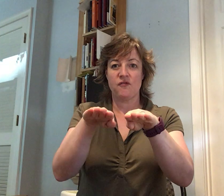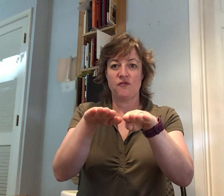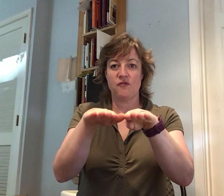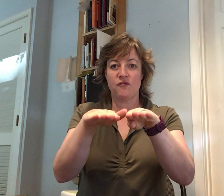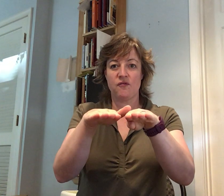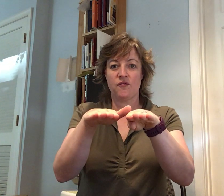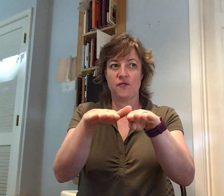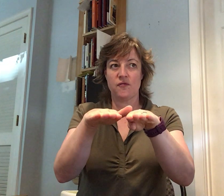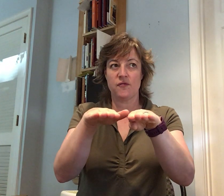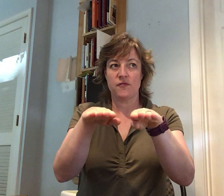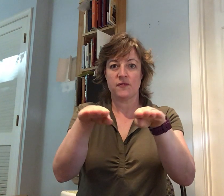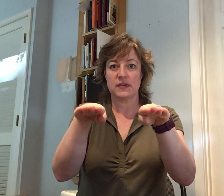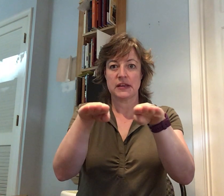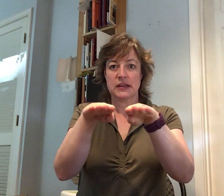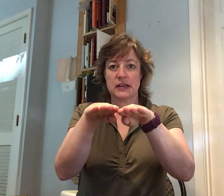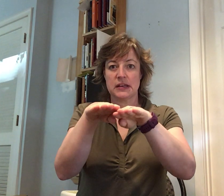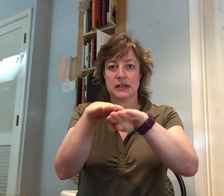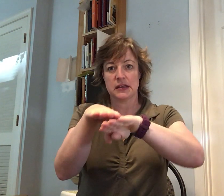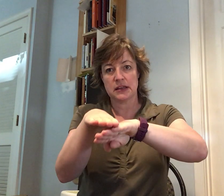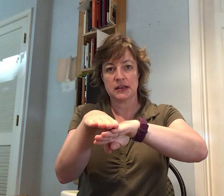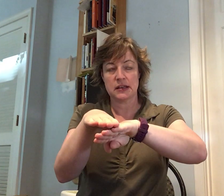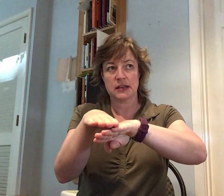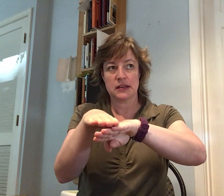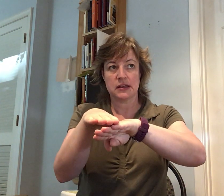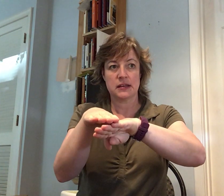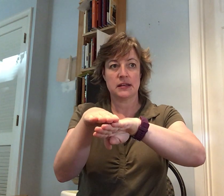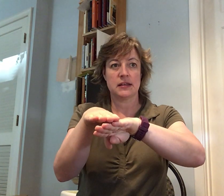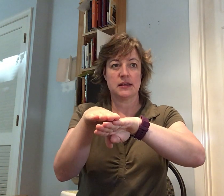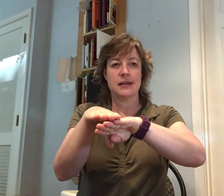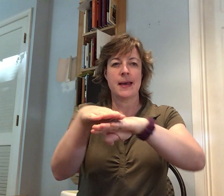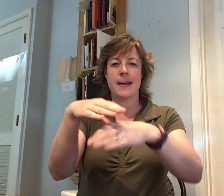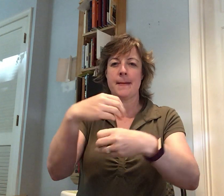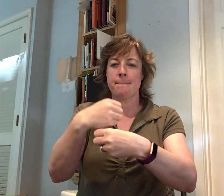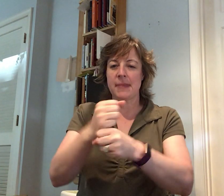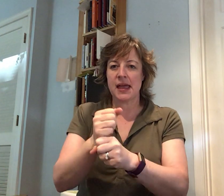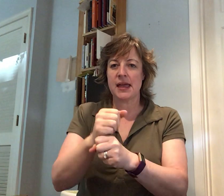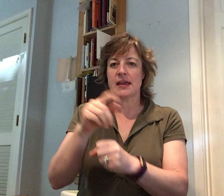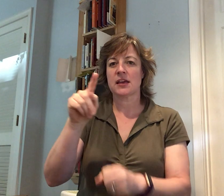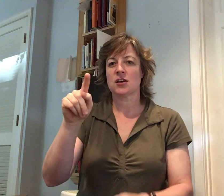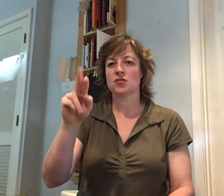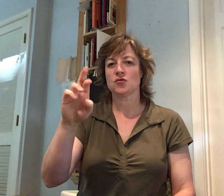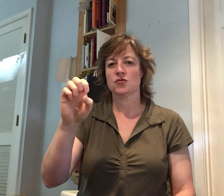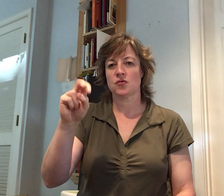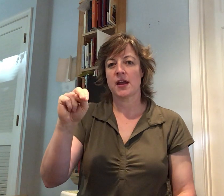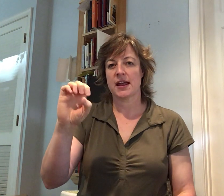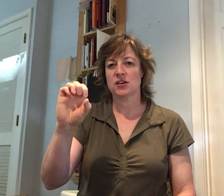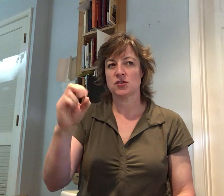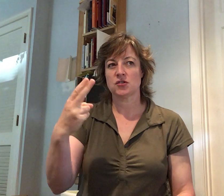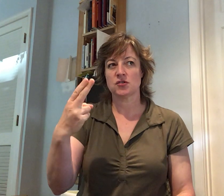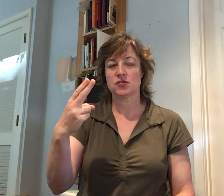dense continental plate, creating trenches, volcanic islands, and folded